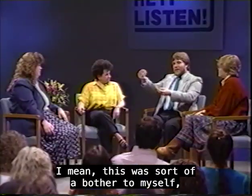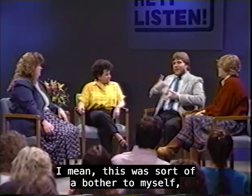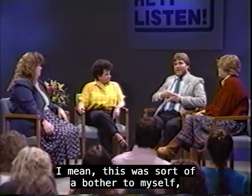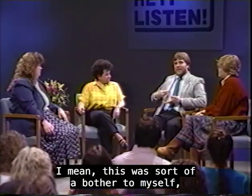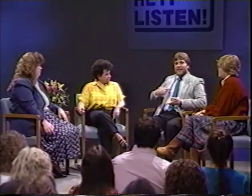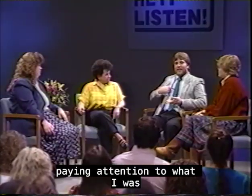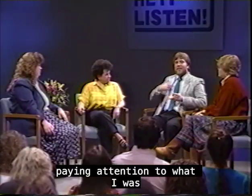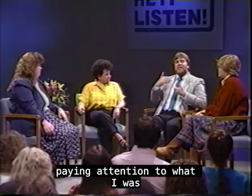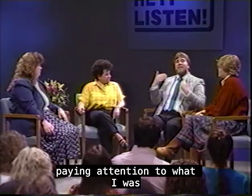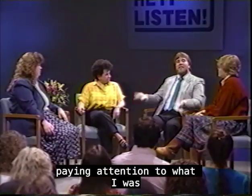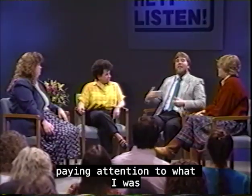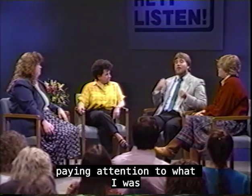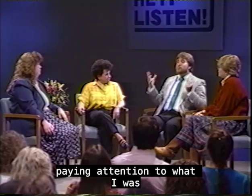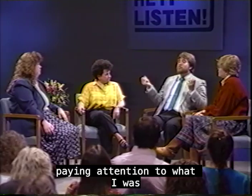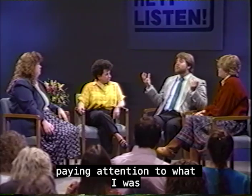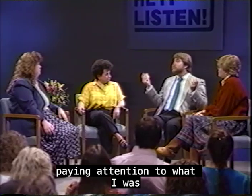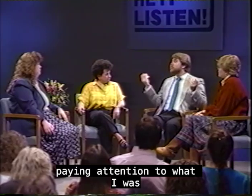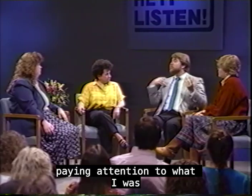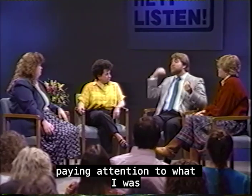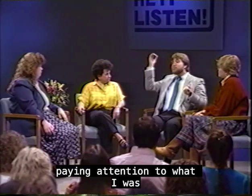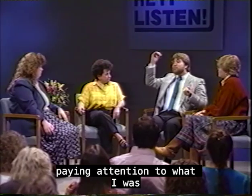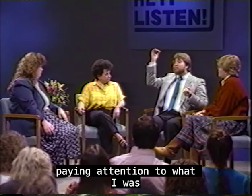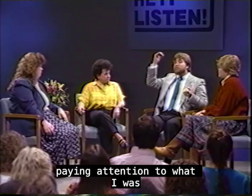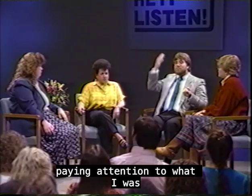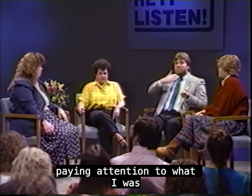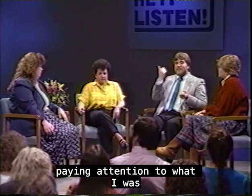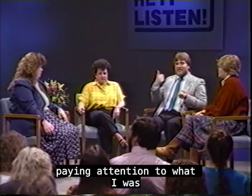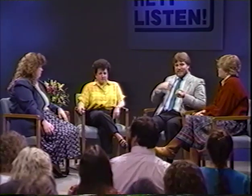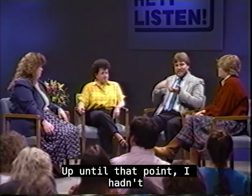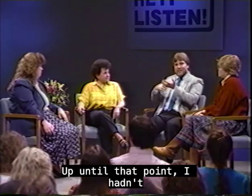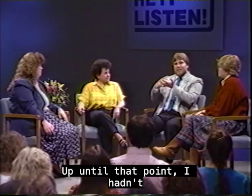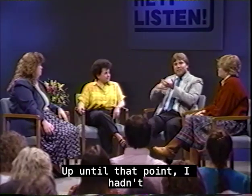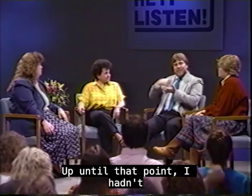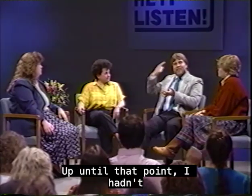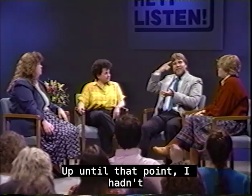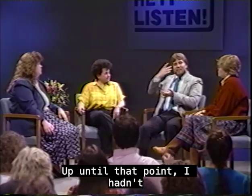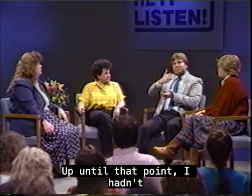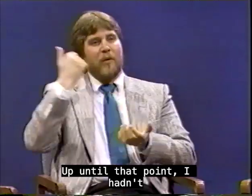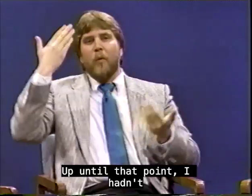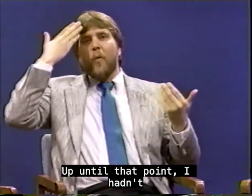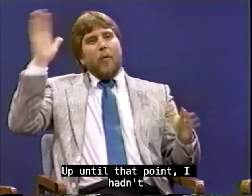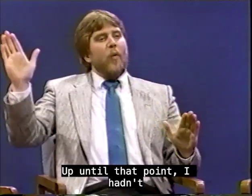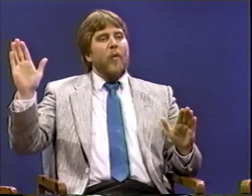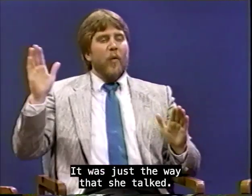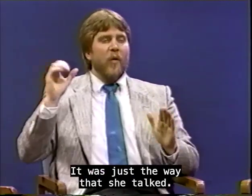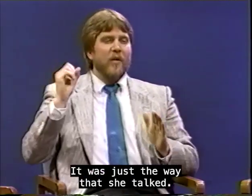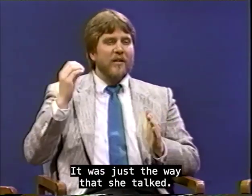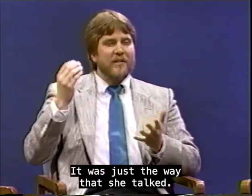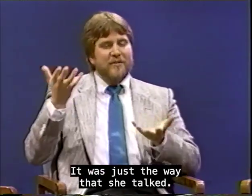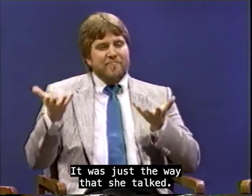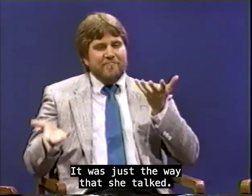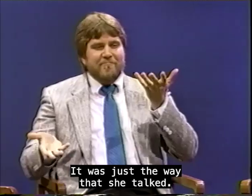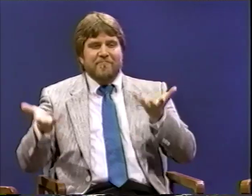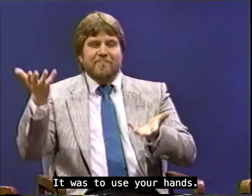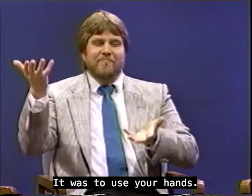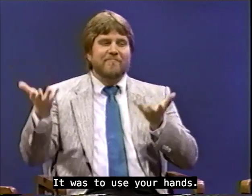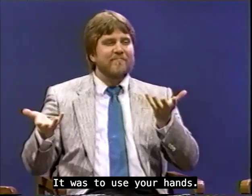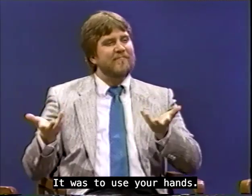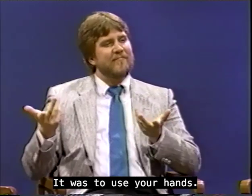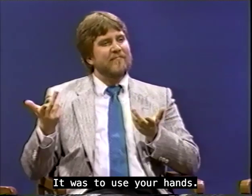to myself, paying attention to what I was saying all the time. Up until that point, I hadn't even thought about it. It was just the way that you talked. It was to use your